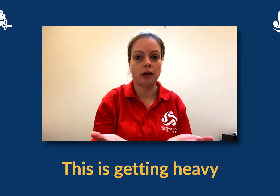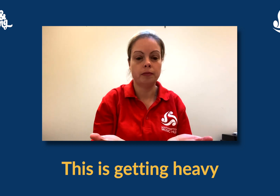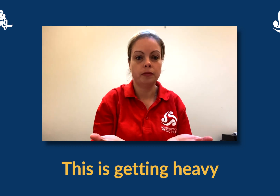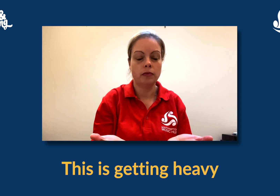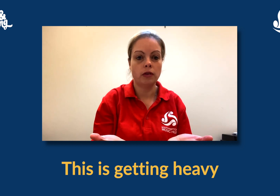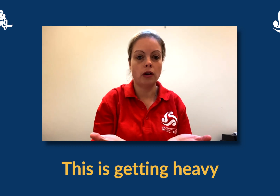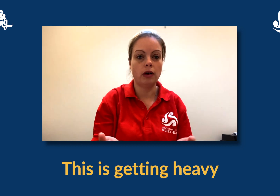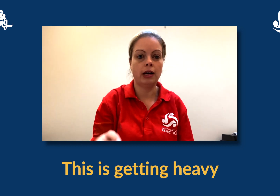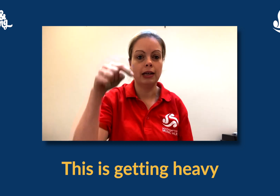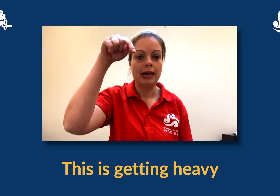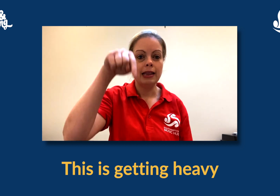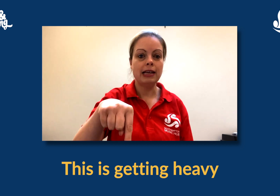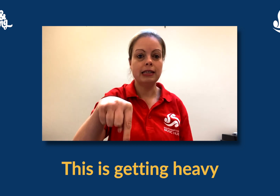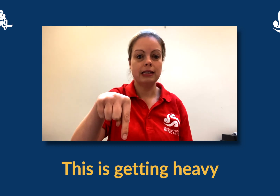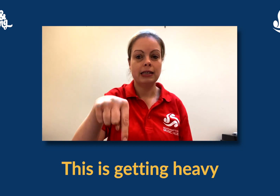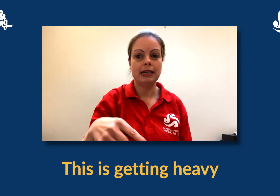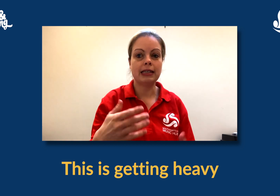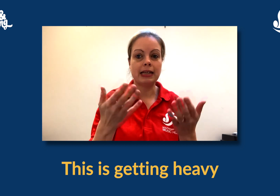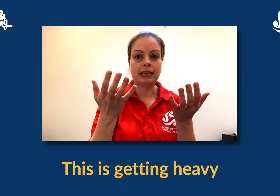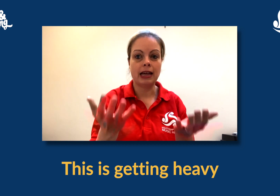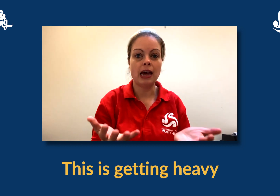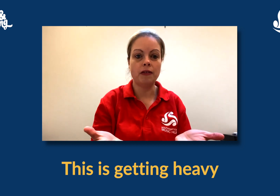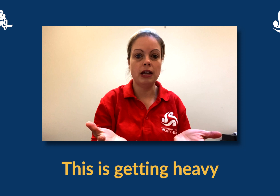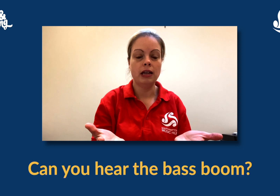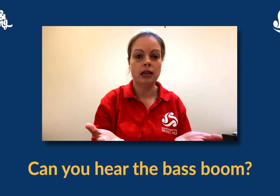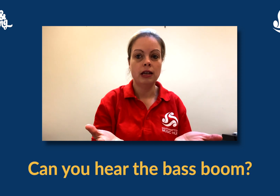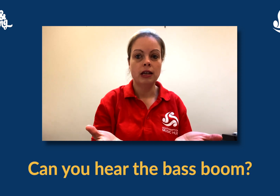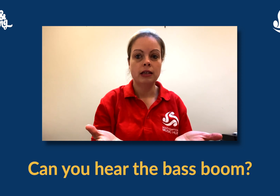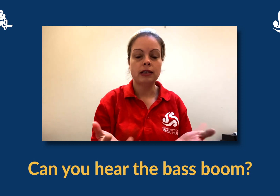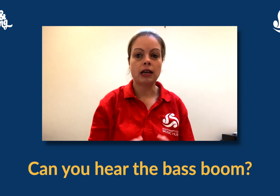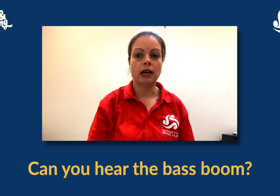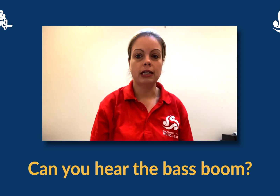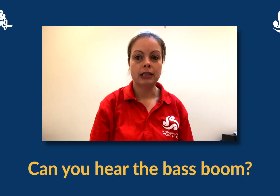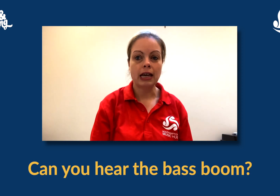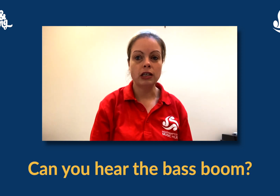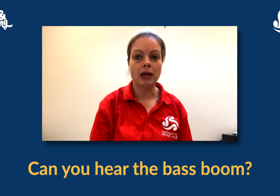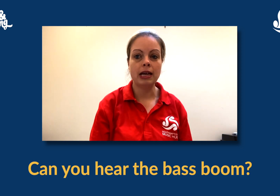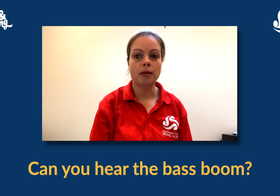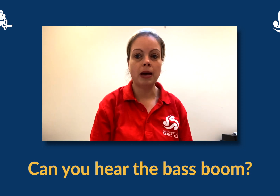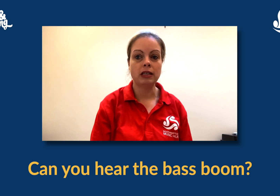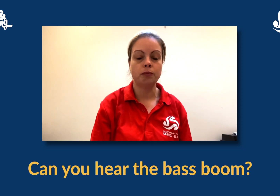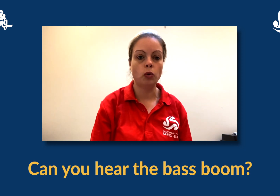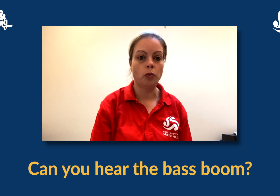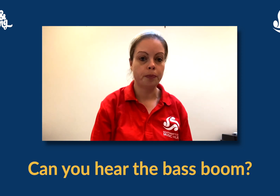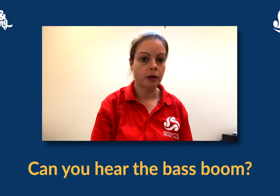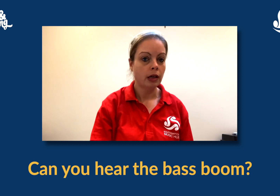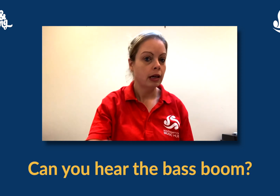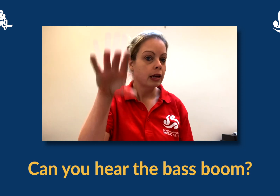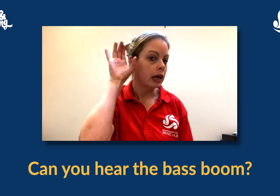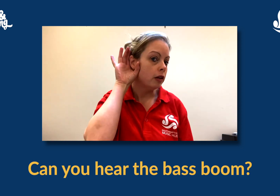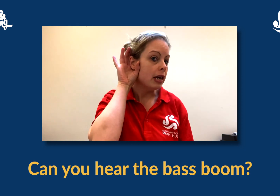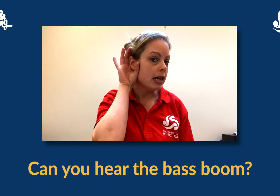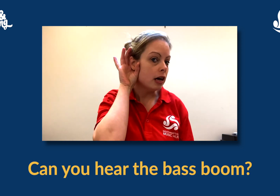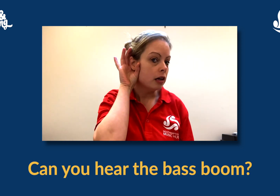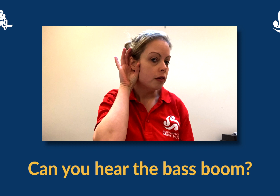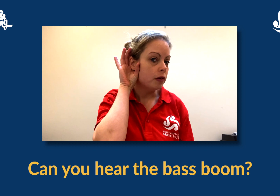them down. So whole line, this is getting heavy. Second line, can you hear the bass boom?